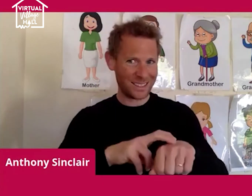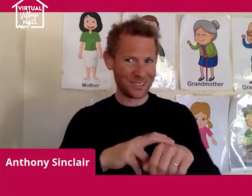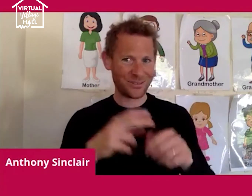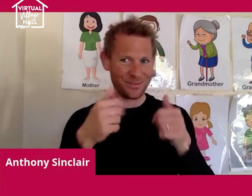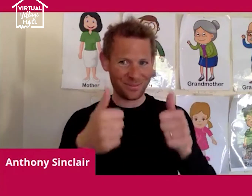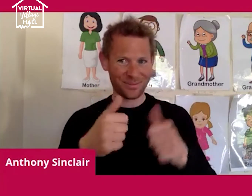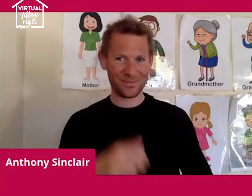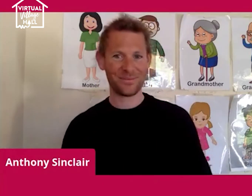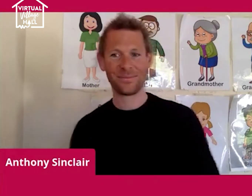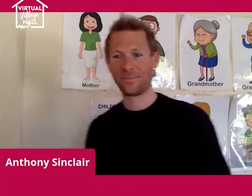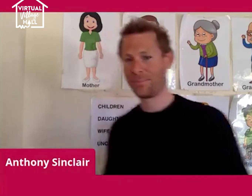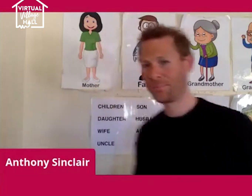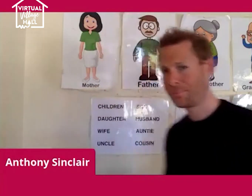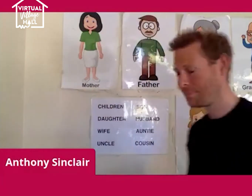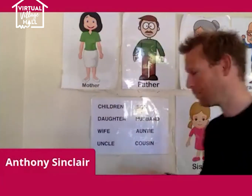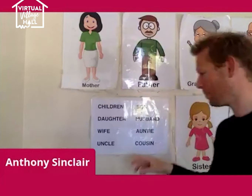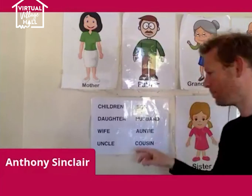Now for the Northern Irish ones.